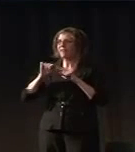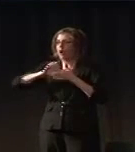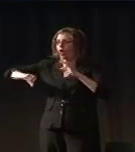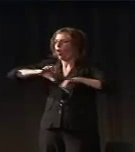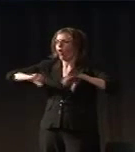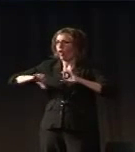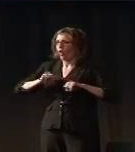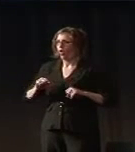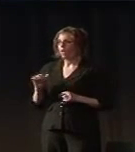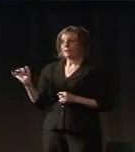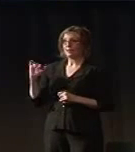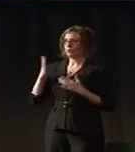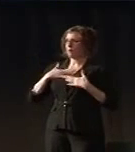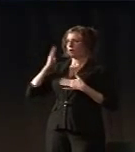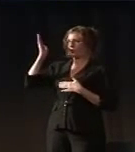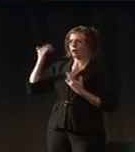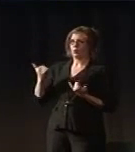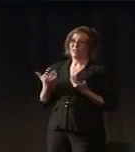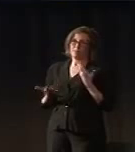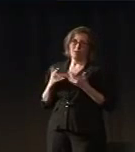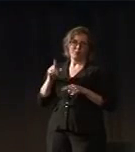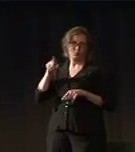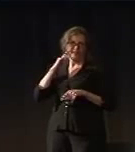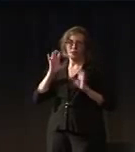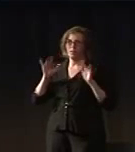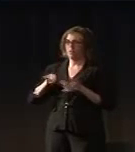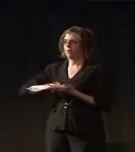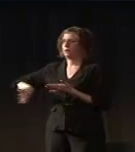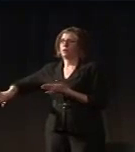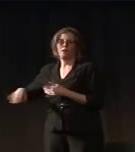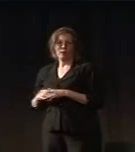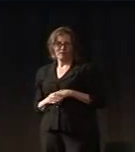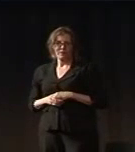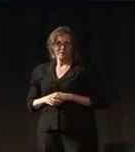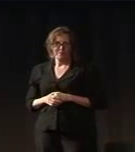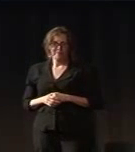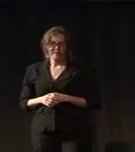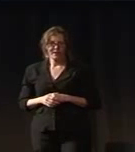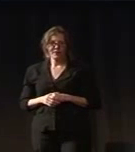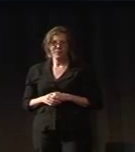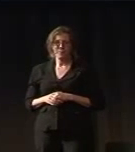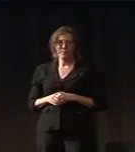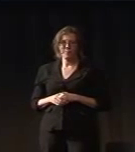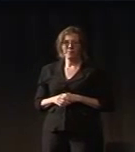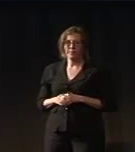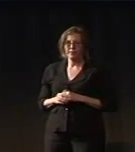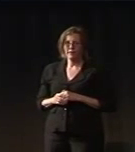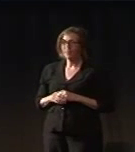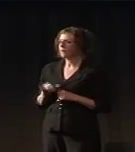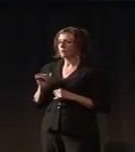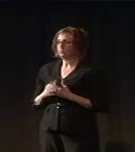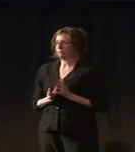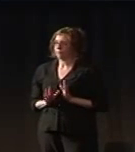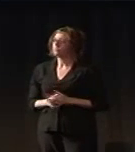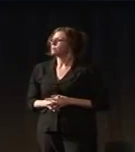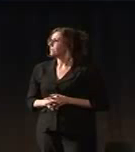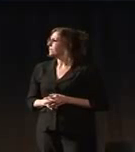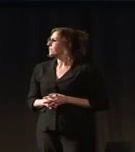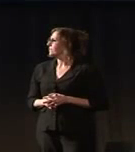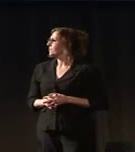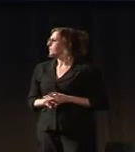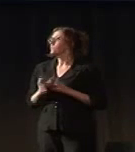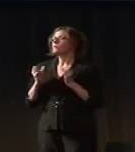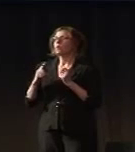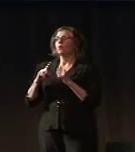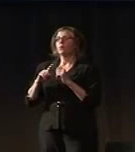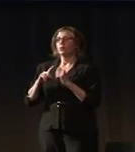superfluous, nonetheless, most influential living intellectual. Let's come back to that book, which again I've mentioned, Laboratory Life. This is from the